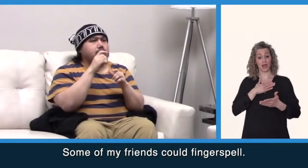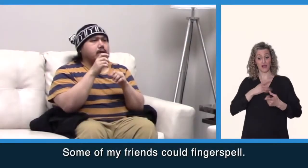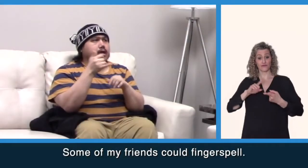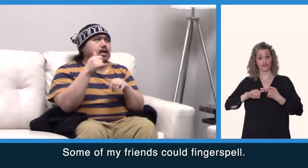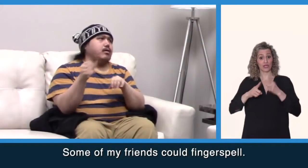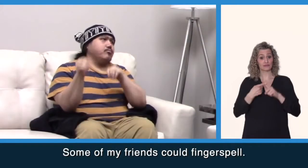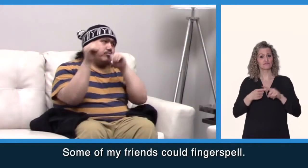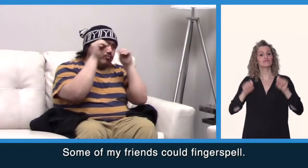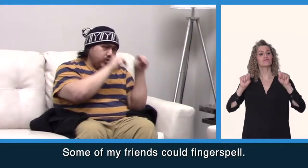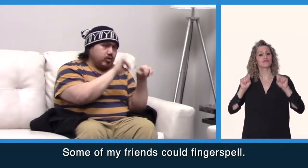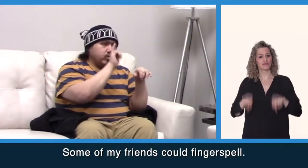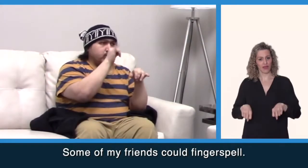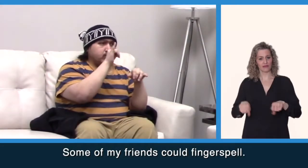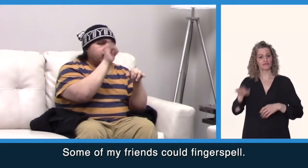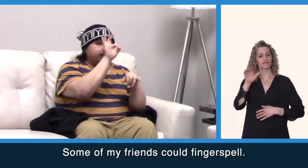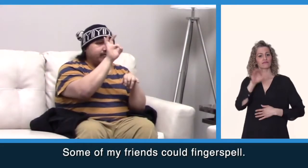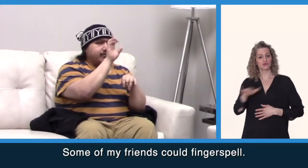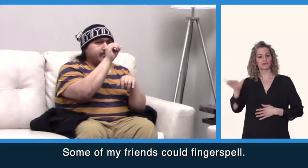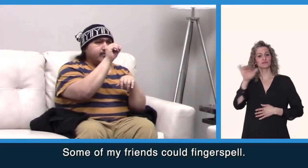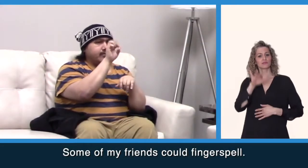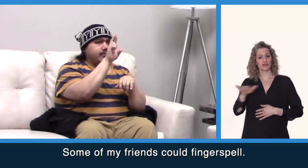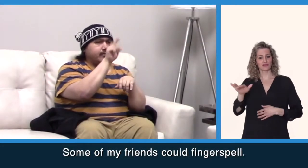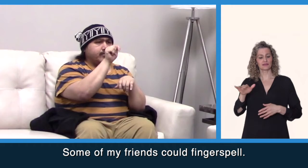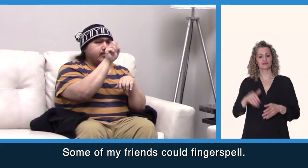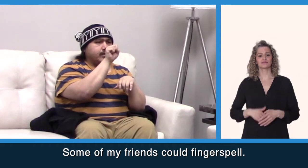Some of my friends could fingerspell.